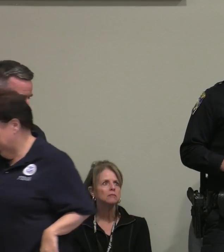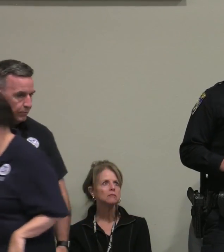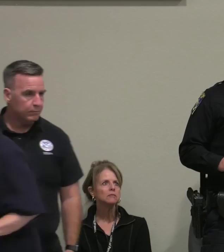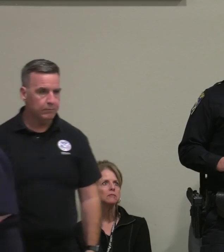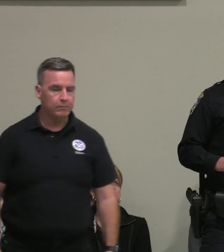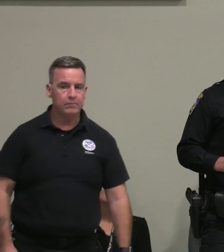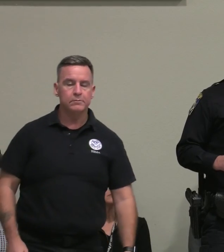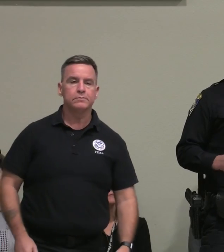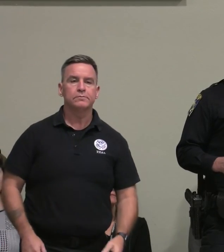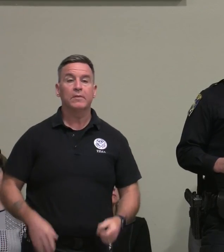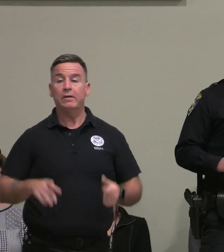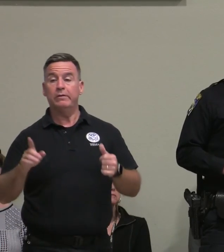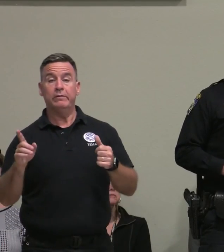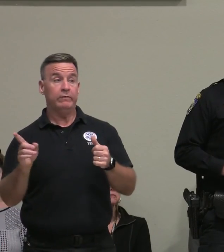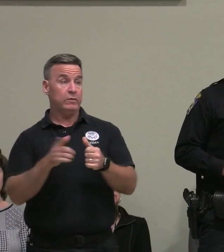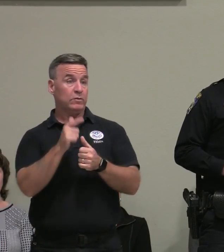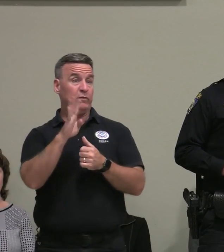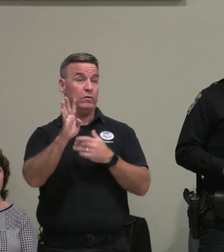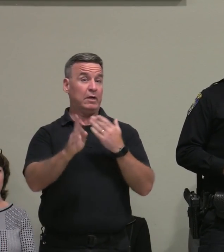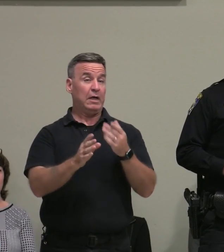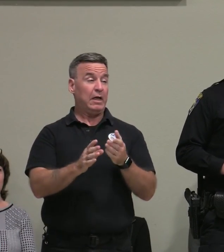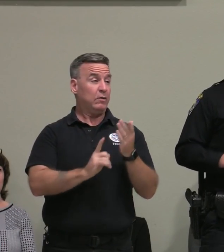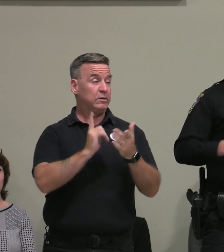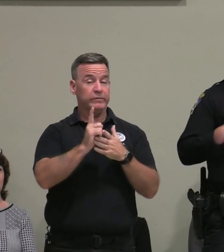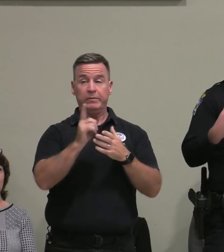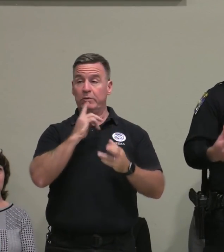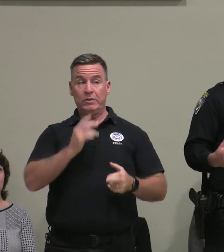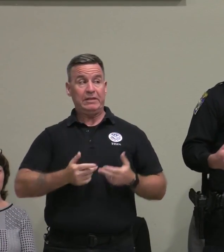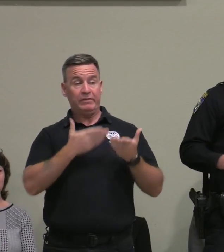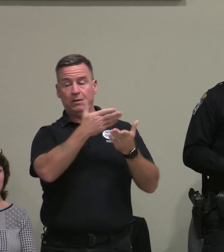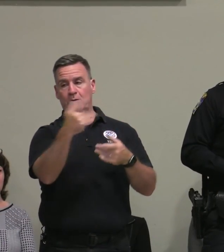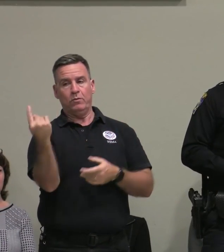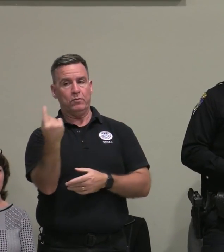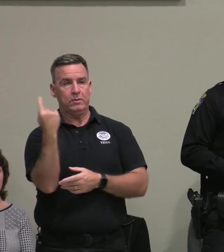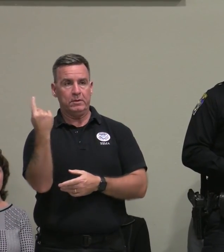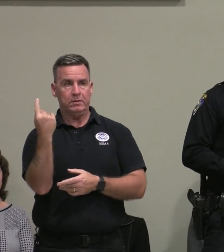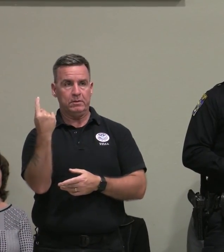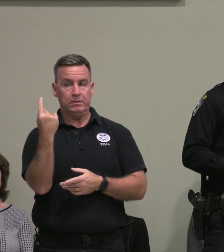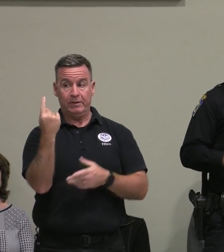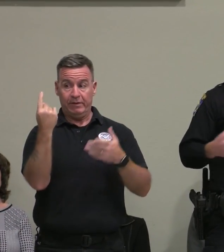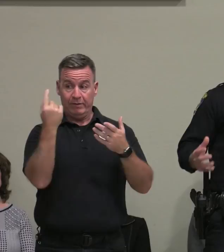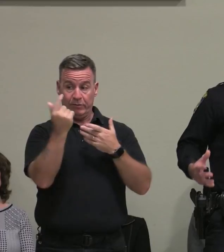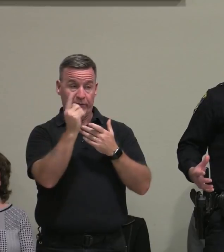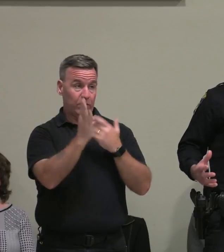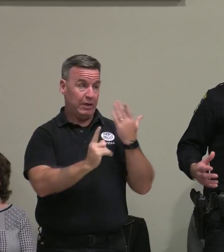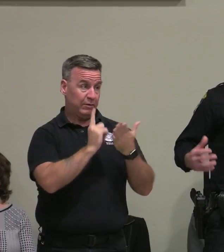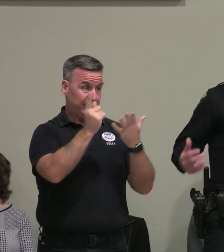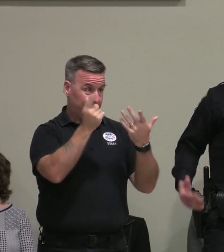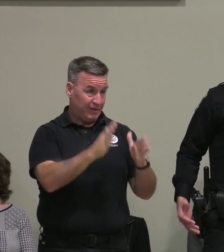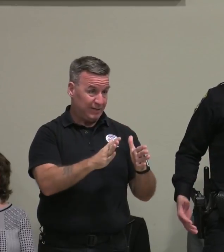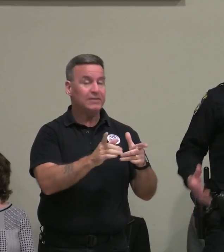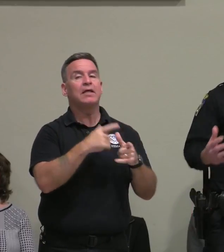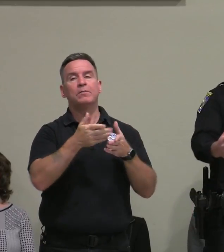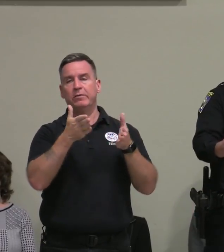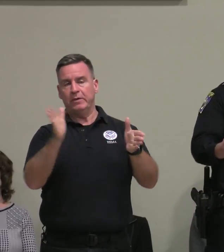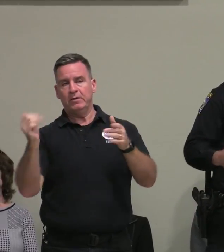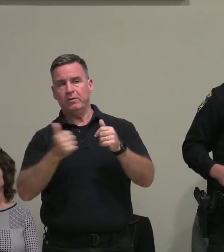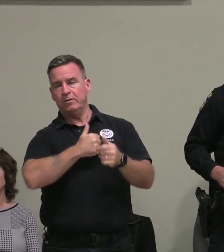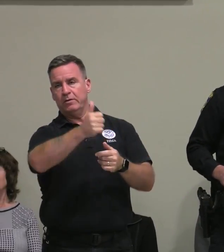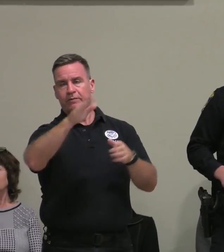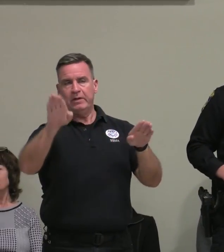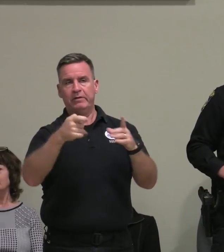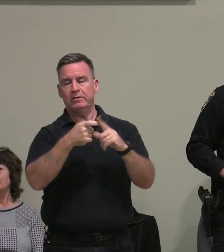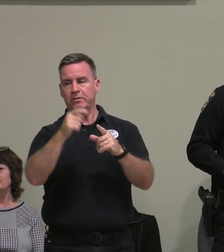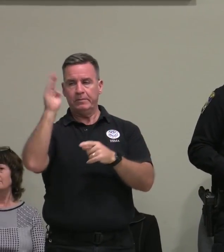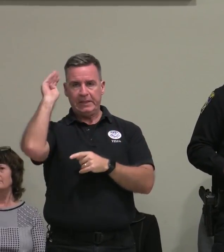The first 24 hours, again, is going to be for residents only. After that 24-hour period, that will be the thoroughfare to get from the Valley to